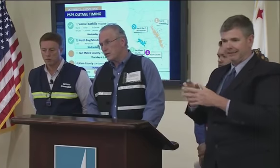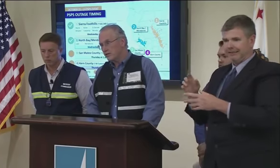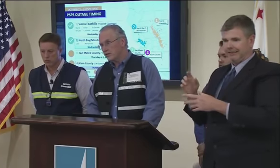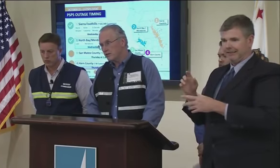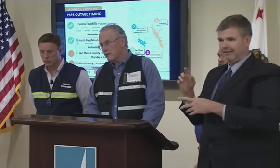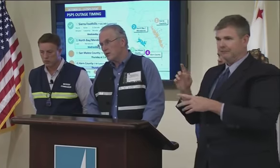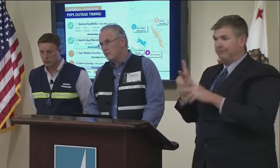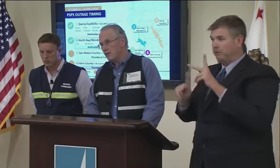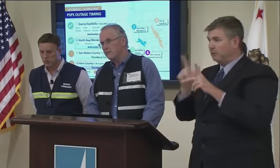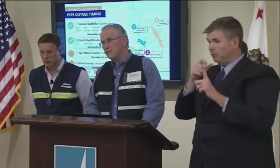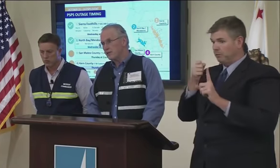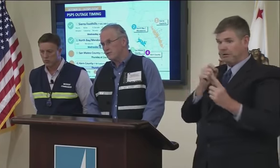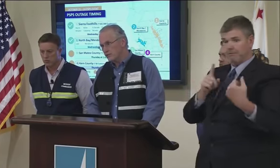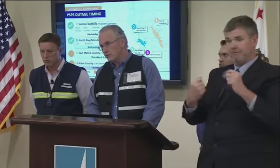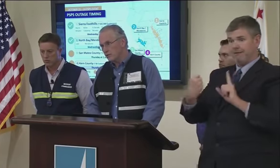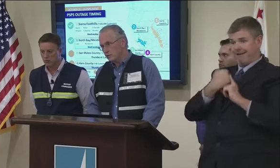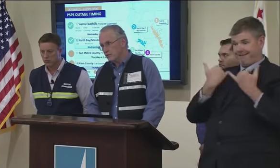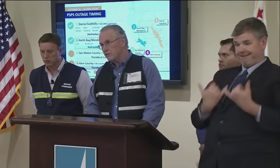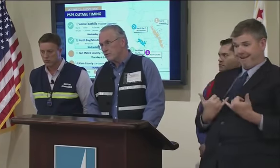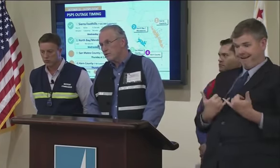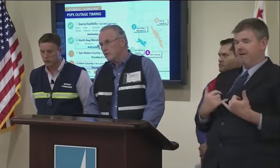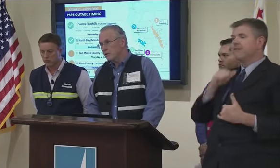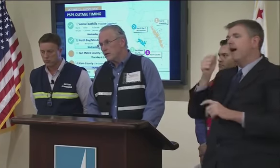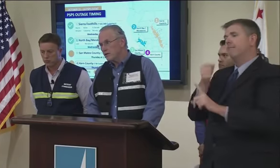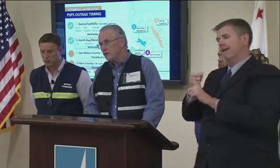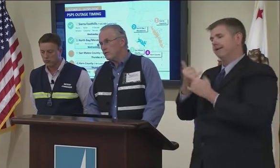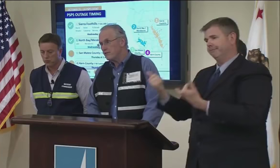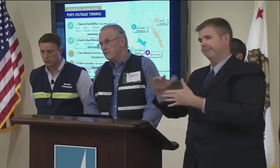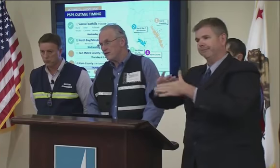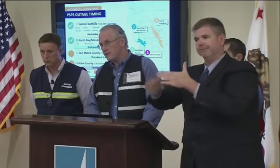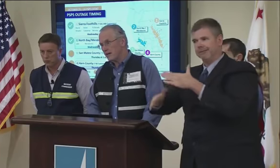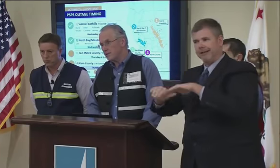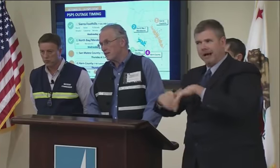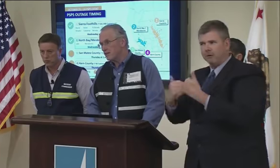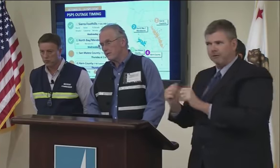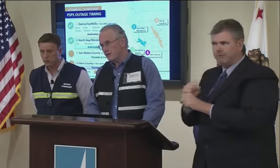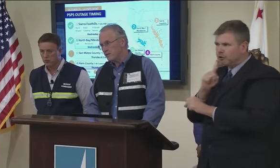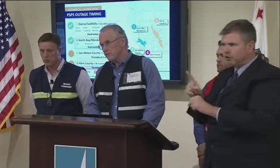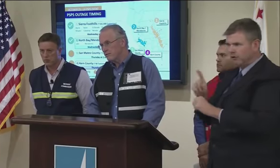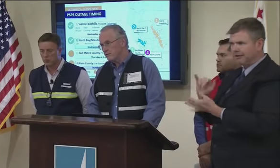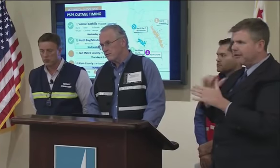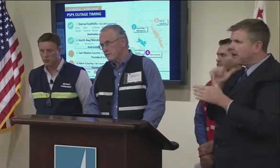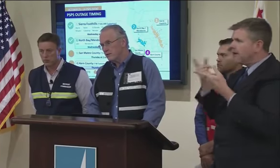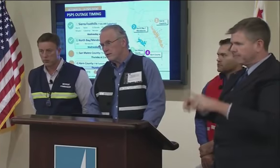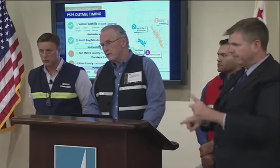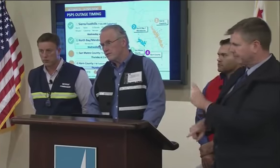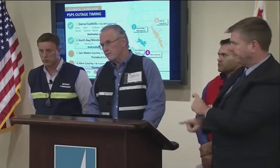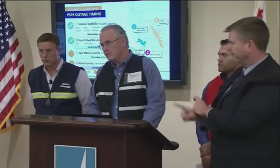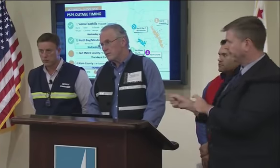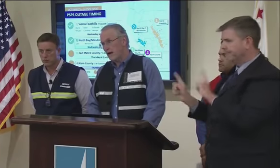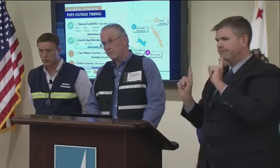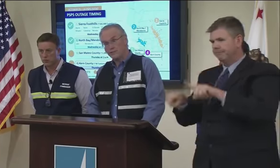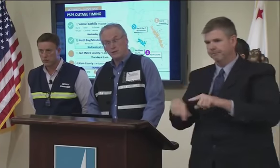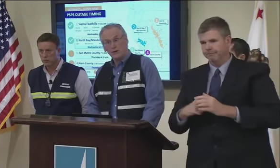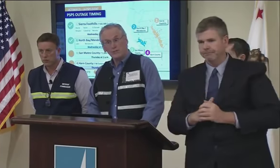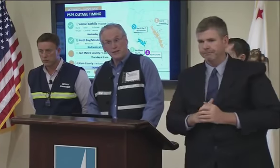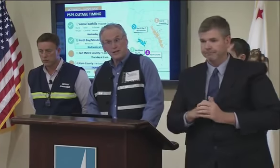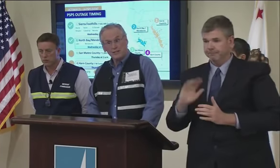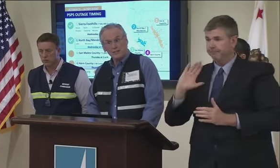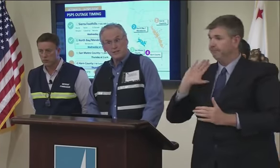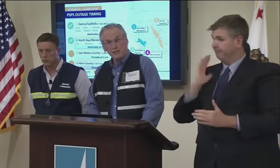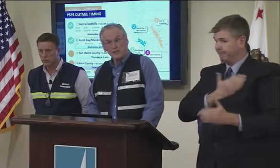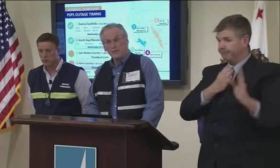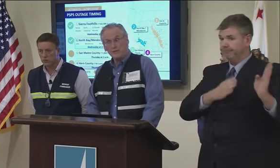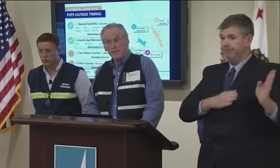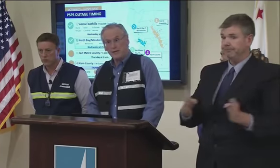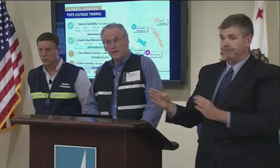all clear, is that we will have everybody restored who could be affected by the second one before it happens. So our plan